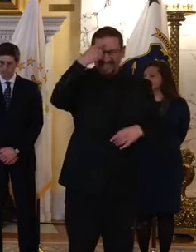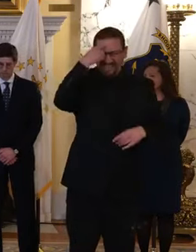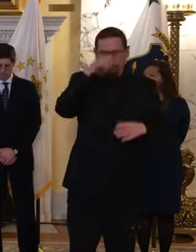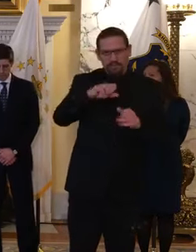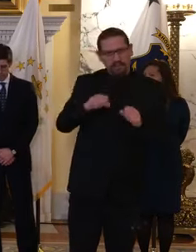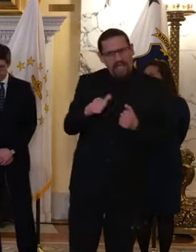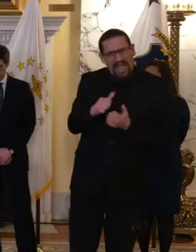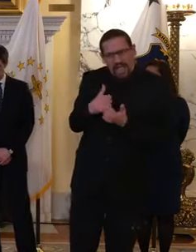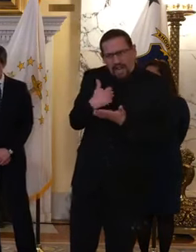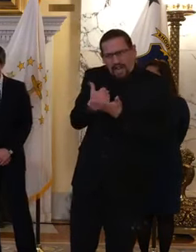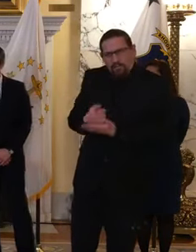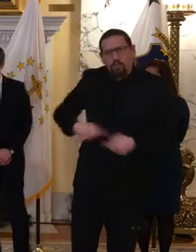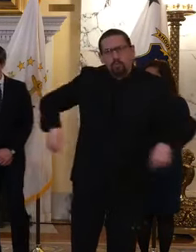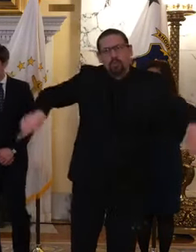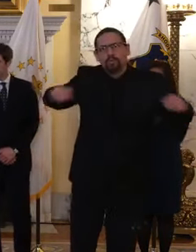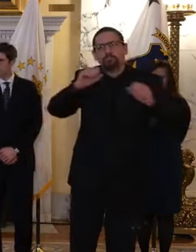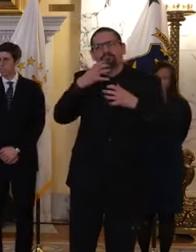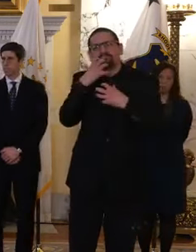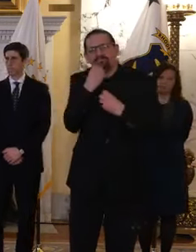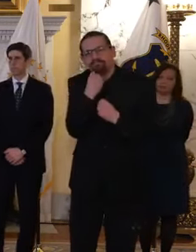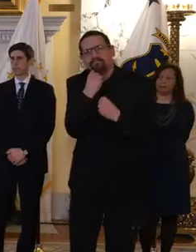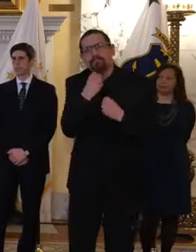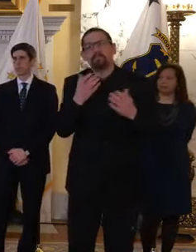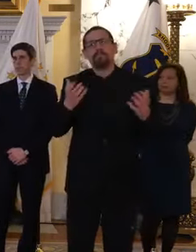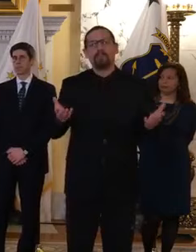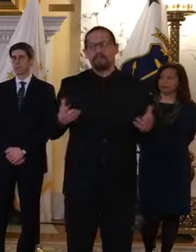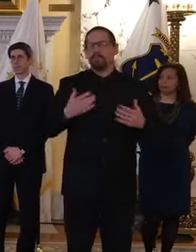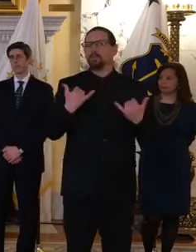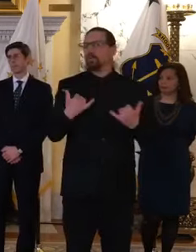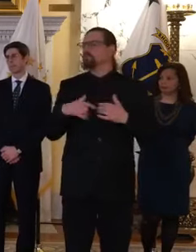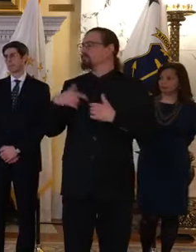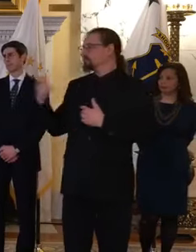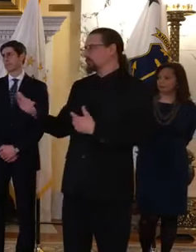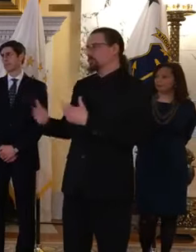so we can get started with questions.